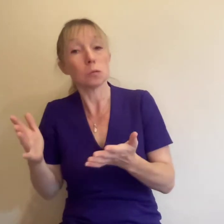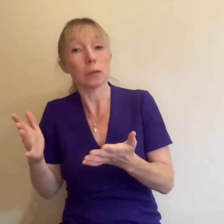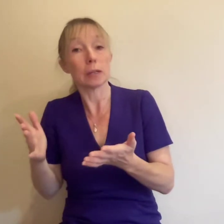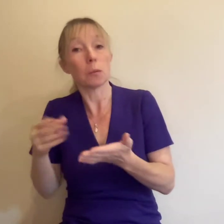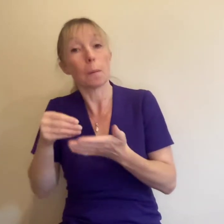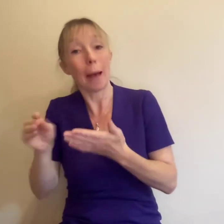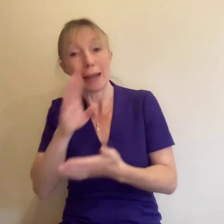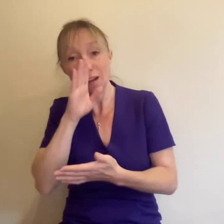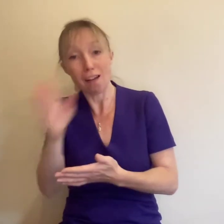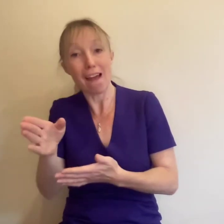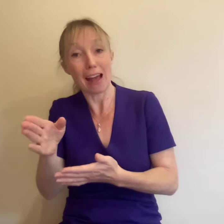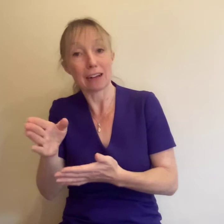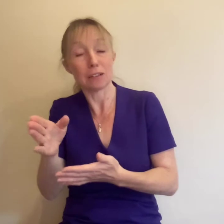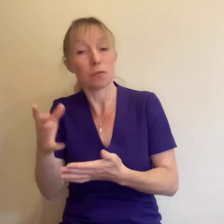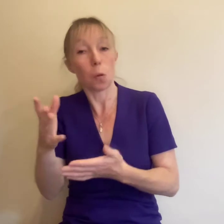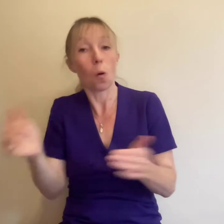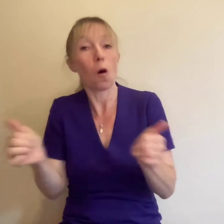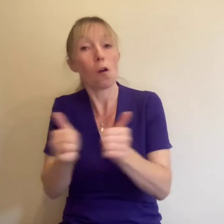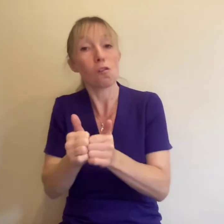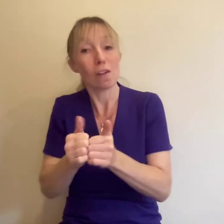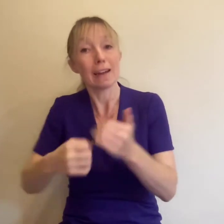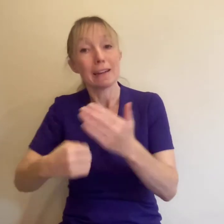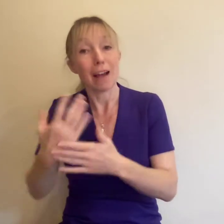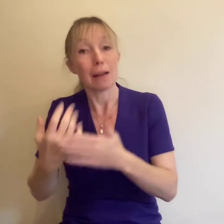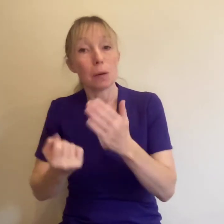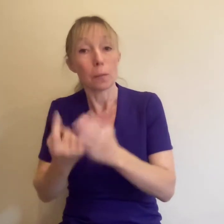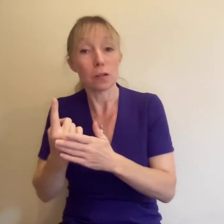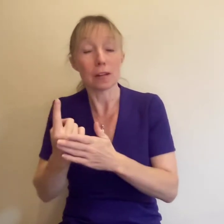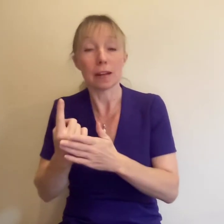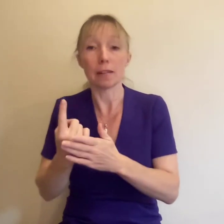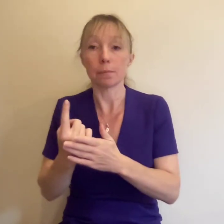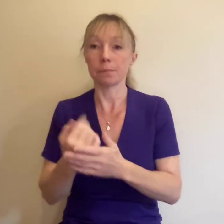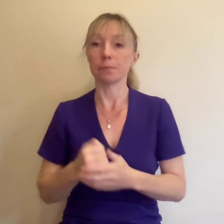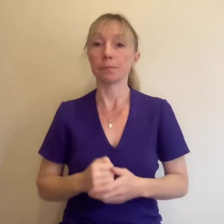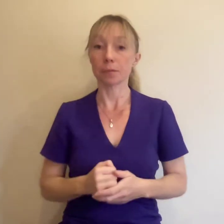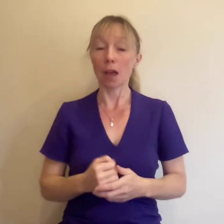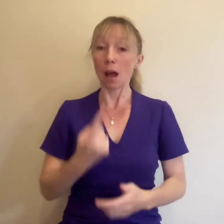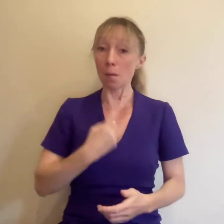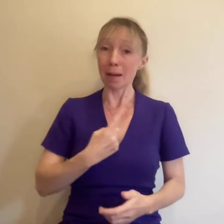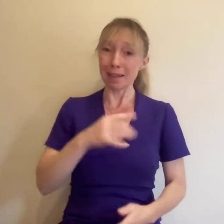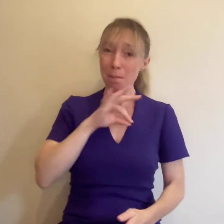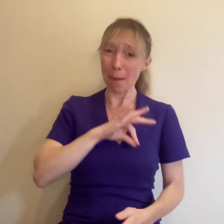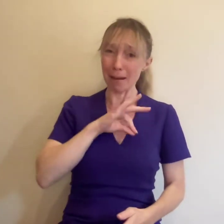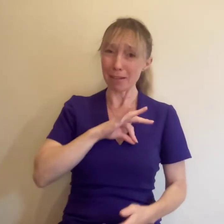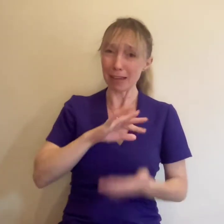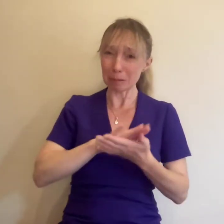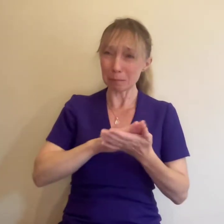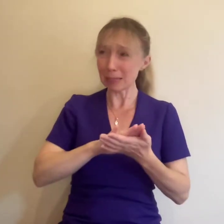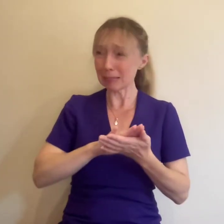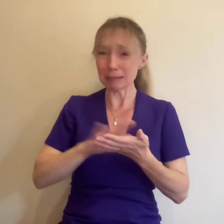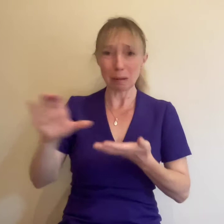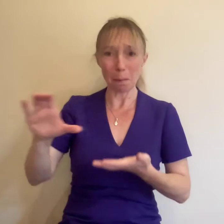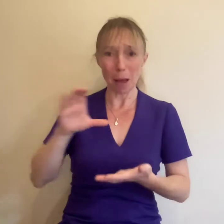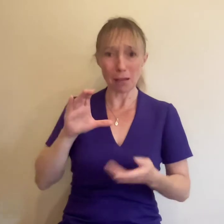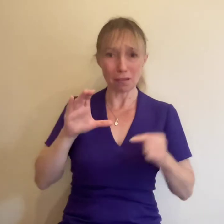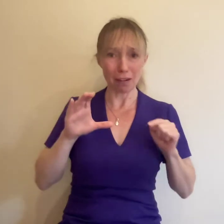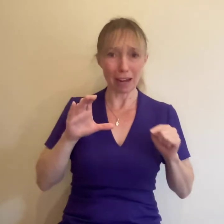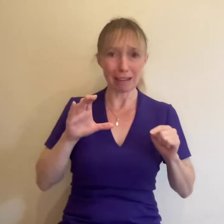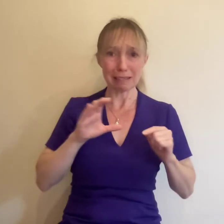I'm on benefits and I'm concerned that receiving a bursary may affect them. We are aware of the impact of receiving additional money